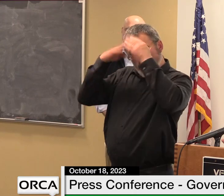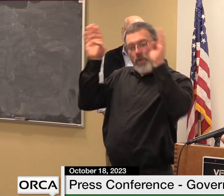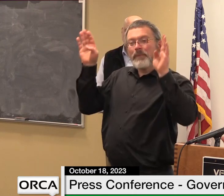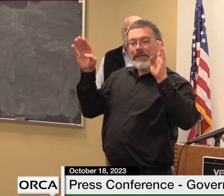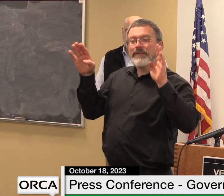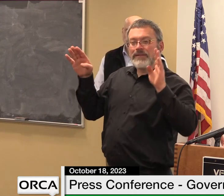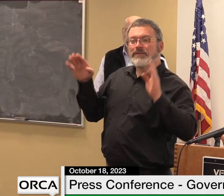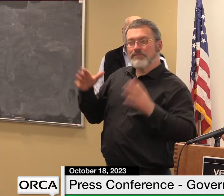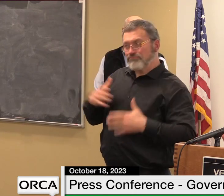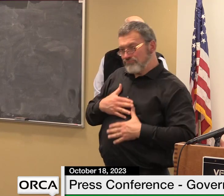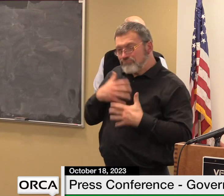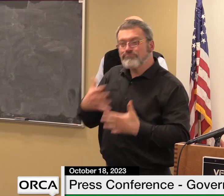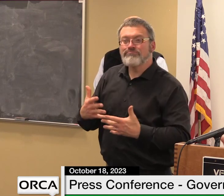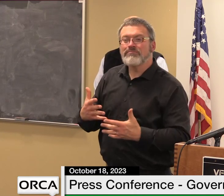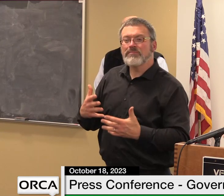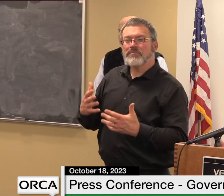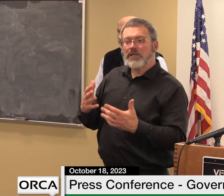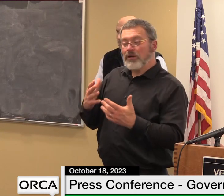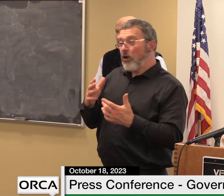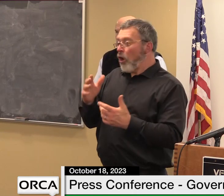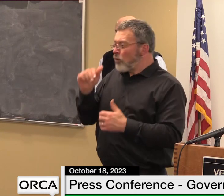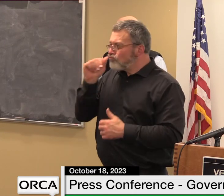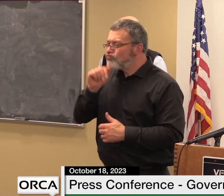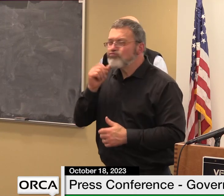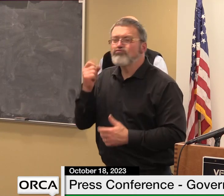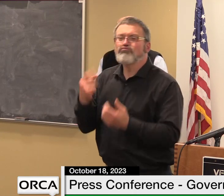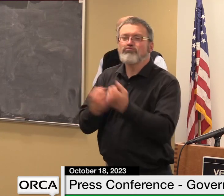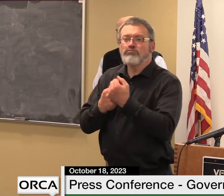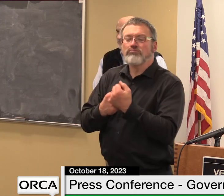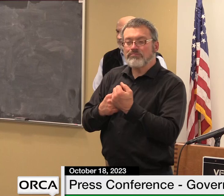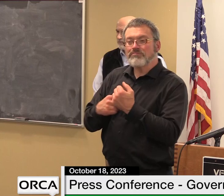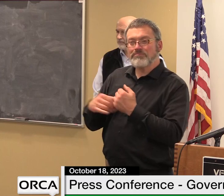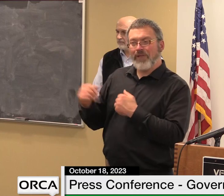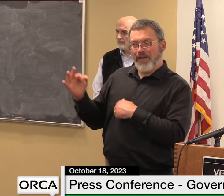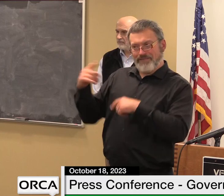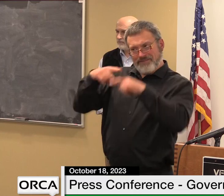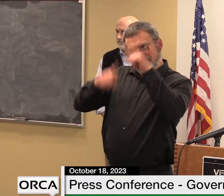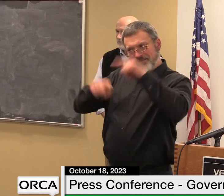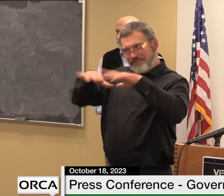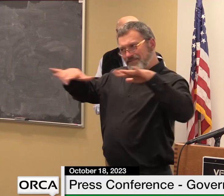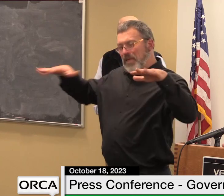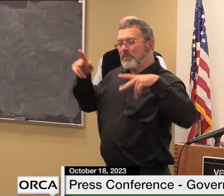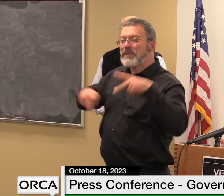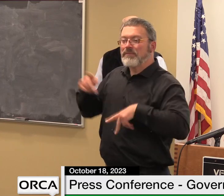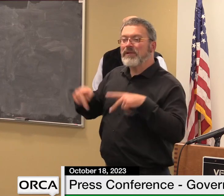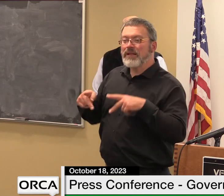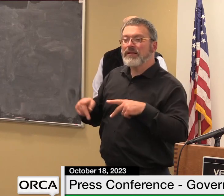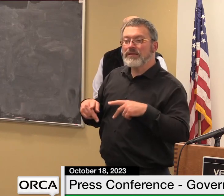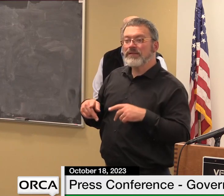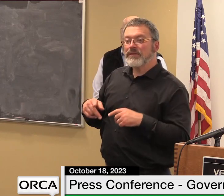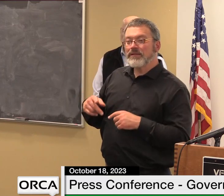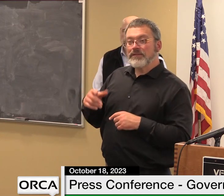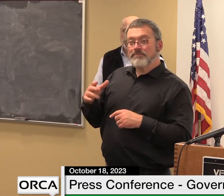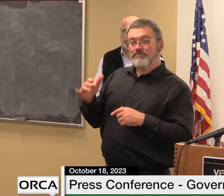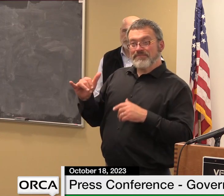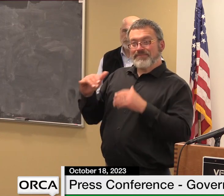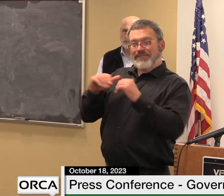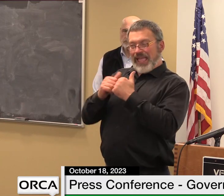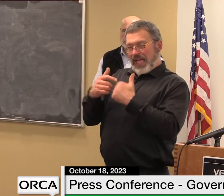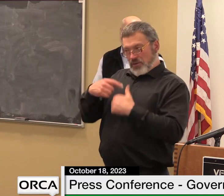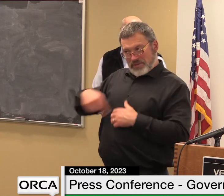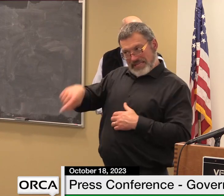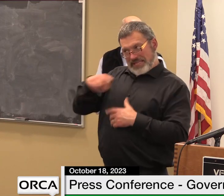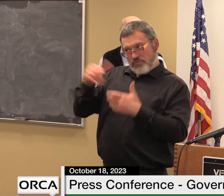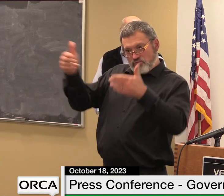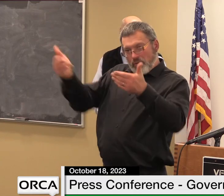to be more tolerant of everyone, and I think it's a way for us to welcome more people in the state, which we